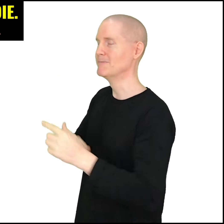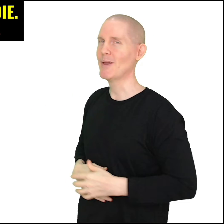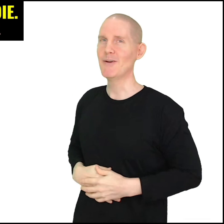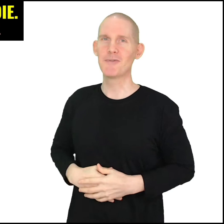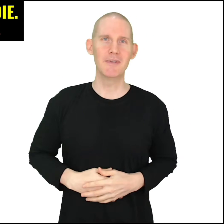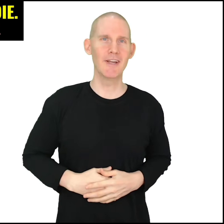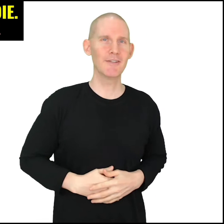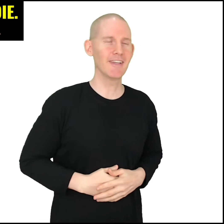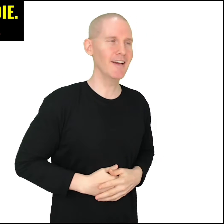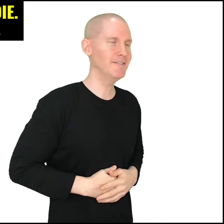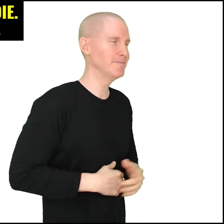From the other side.